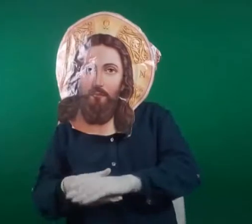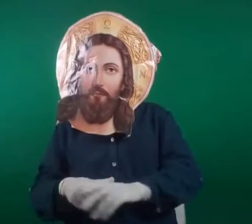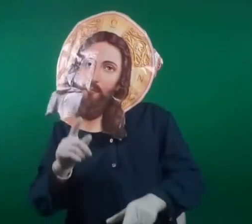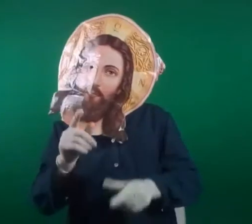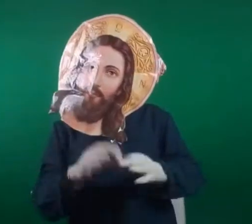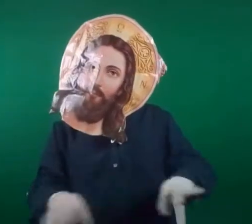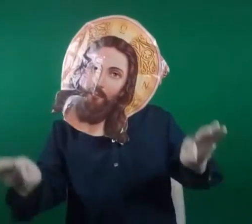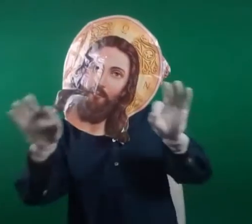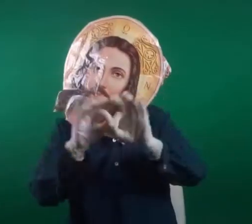one.